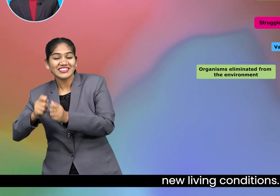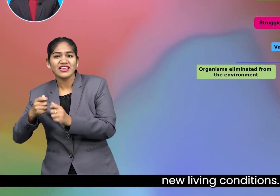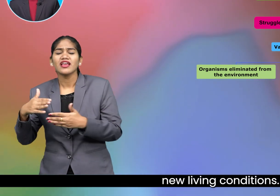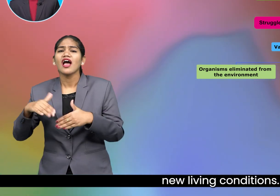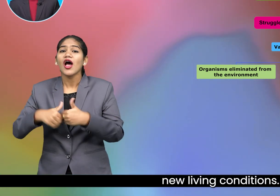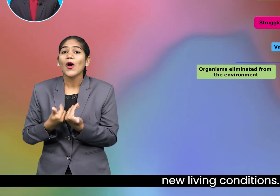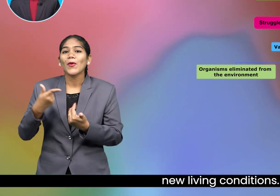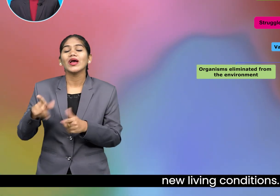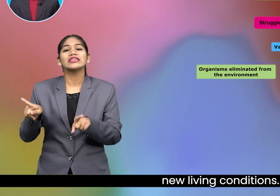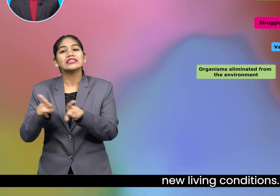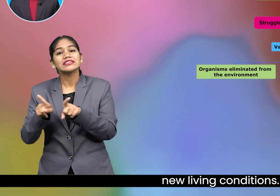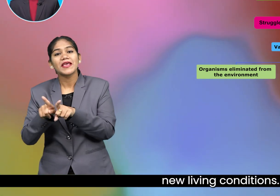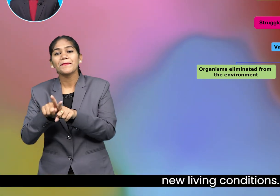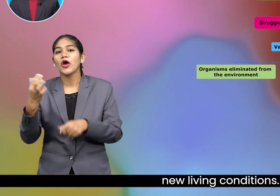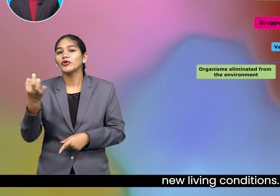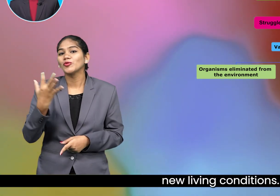living conditions.